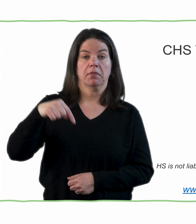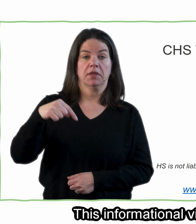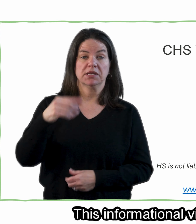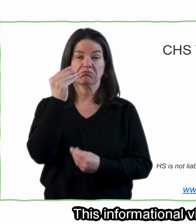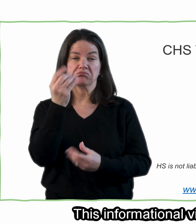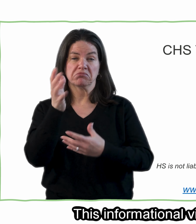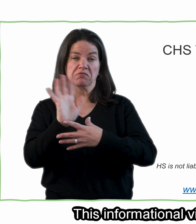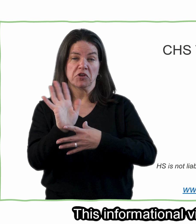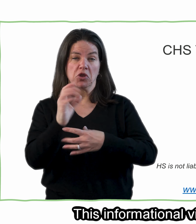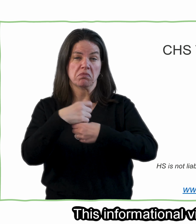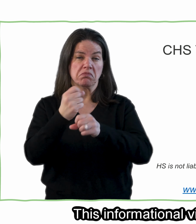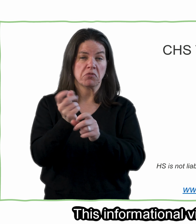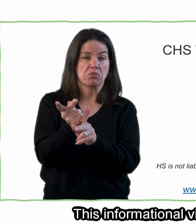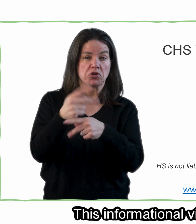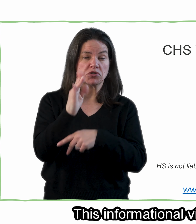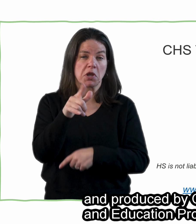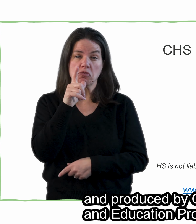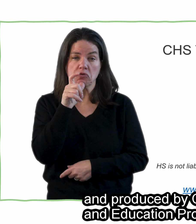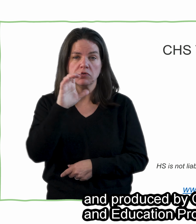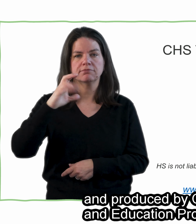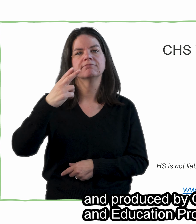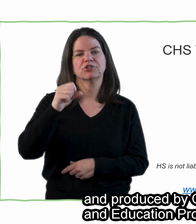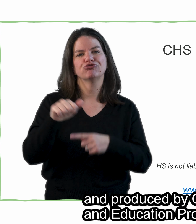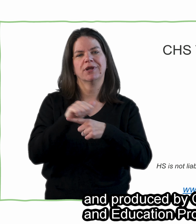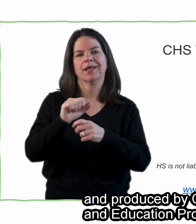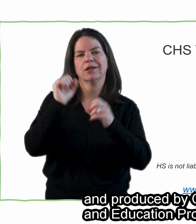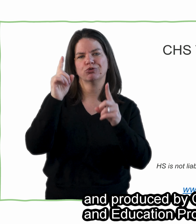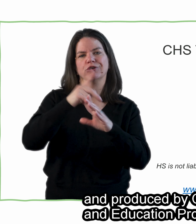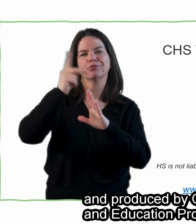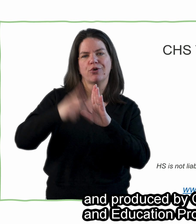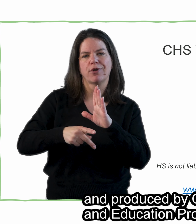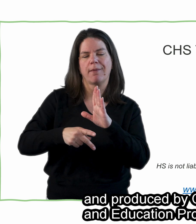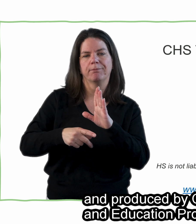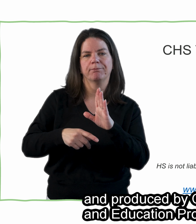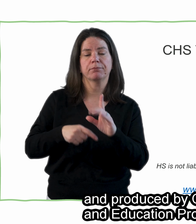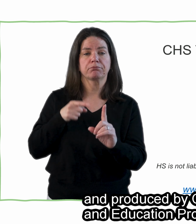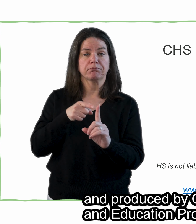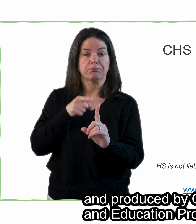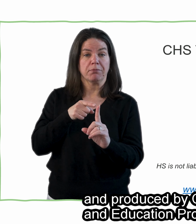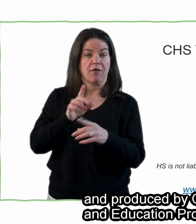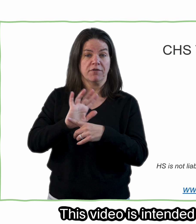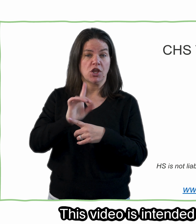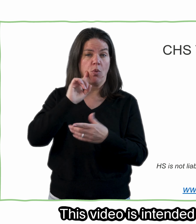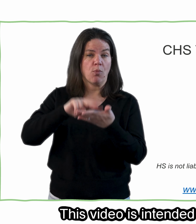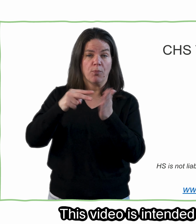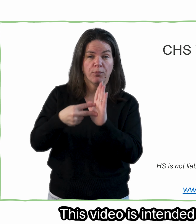This informational video is created and produced by CHS Training and Education Program. This video is intended